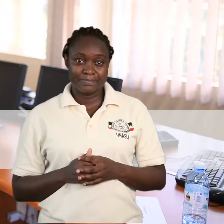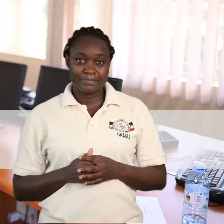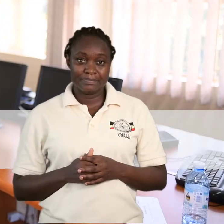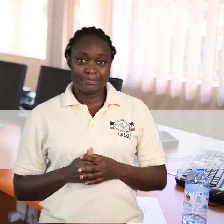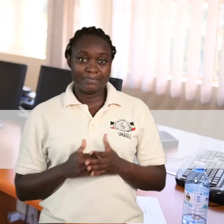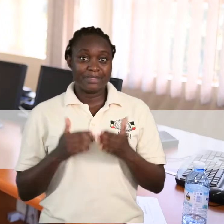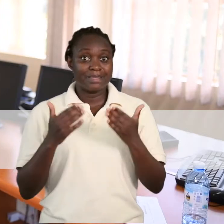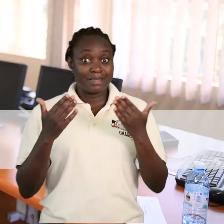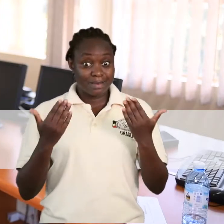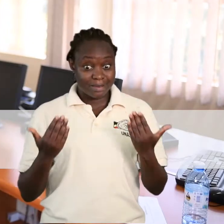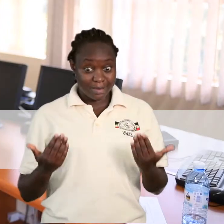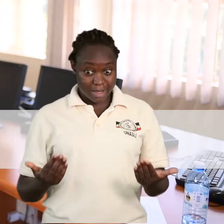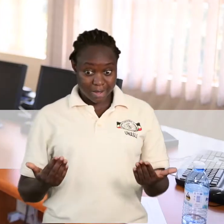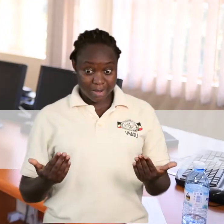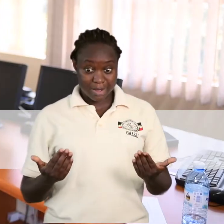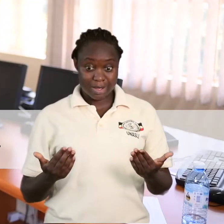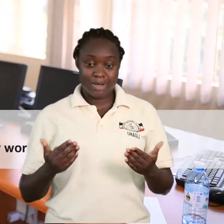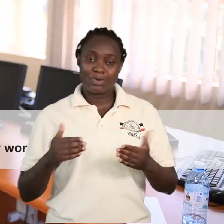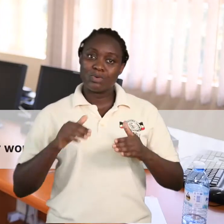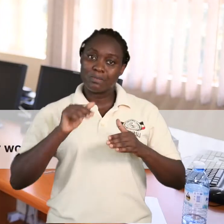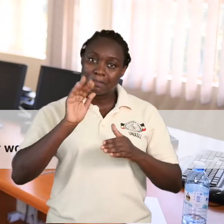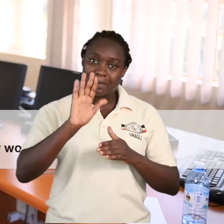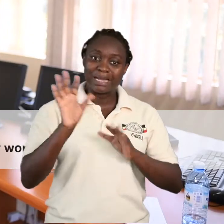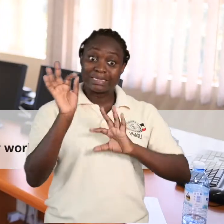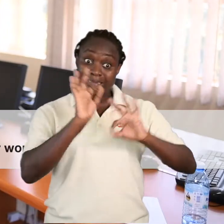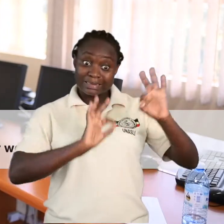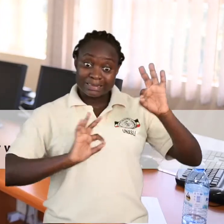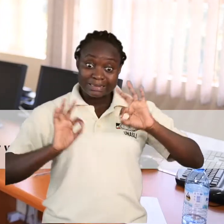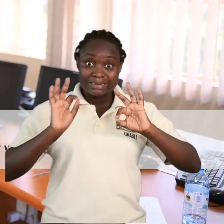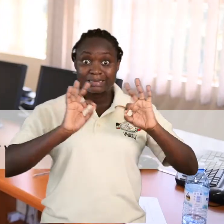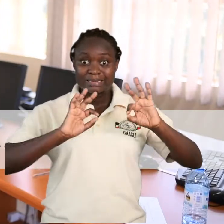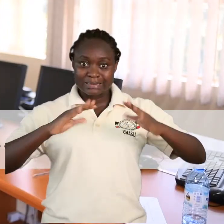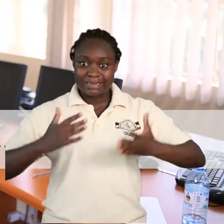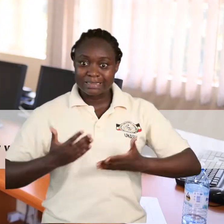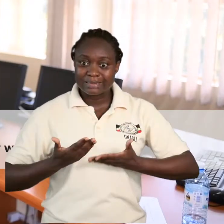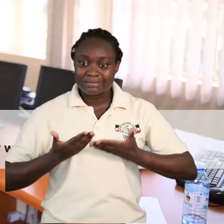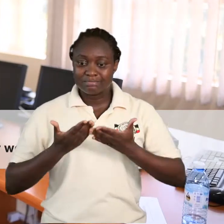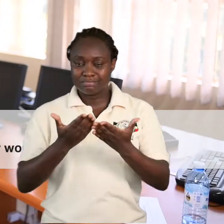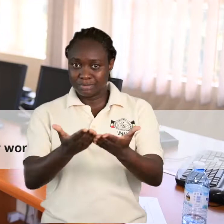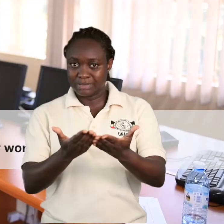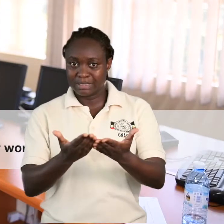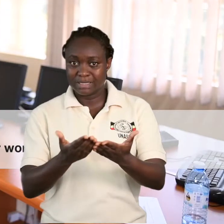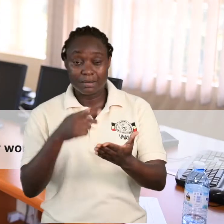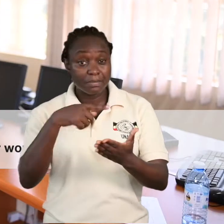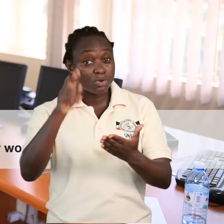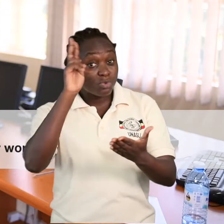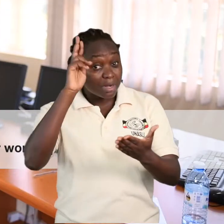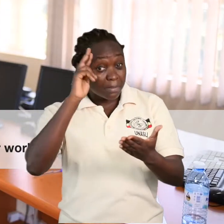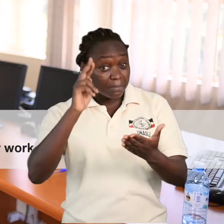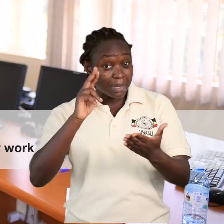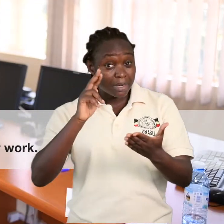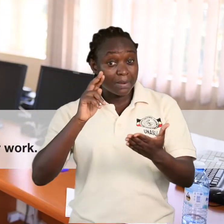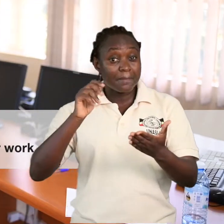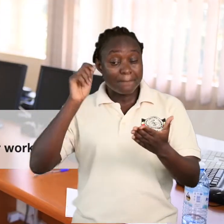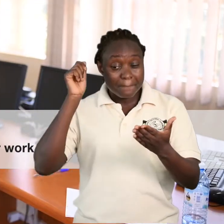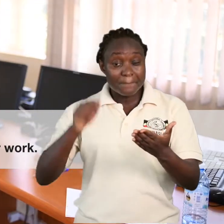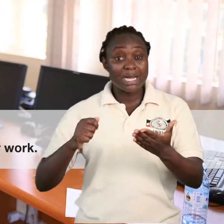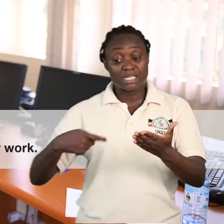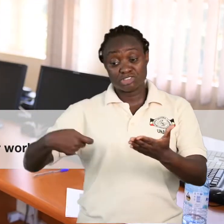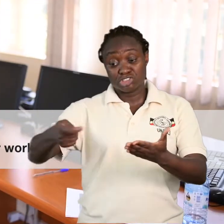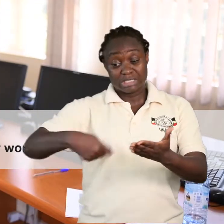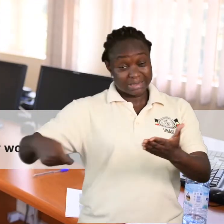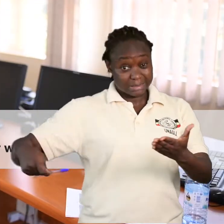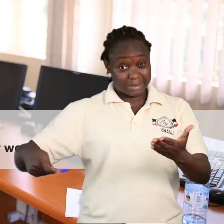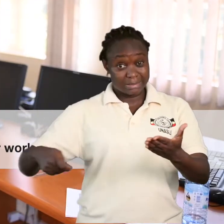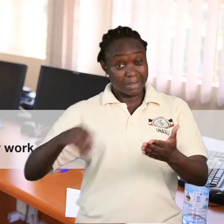you now present your design. Do not forget to sign your work, to autograph. I want